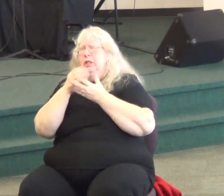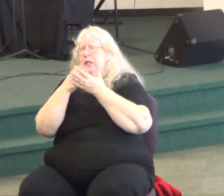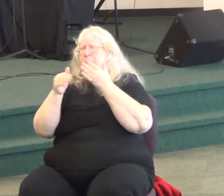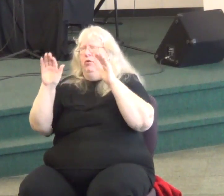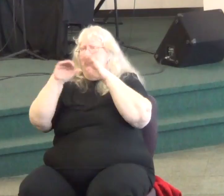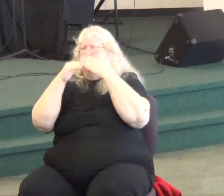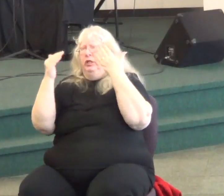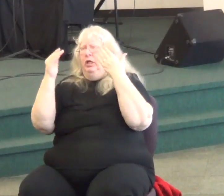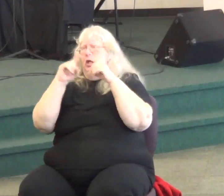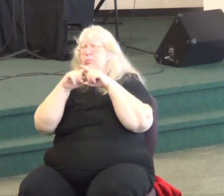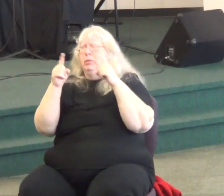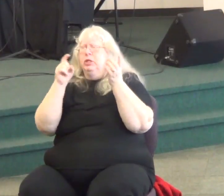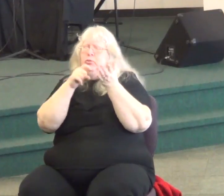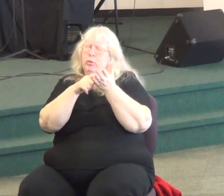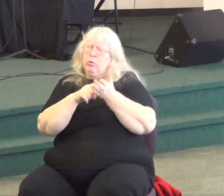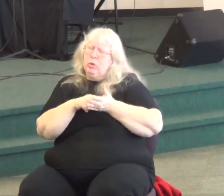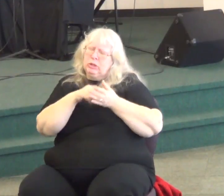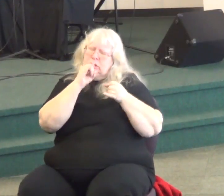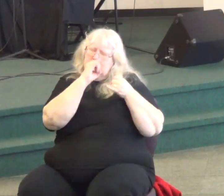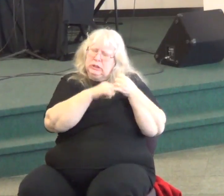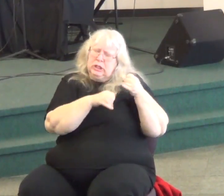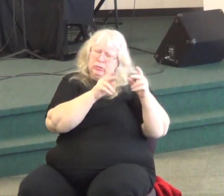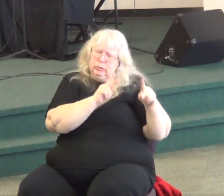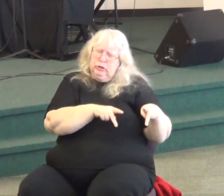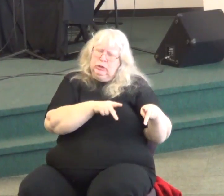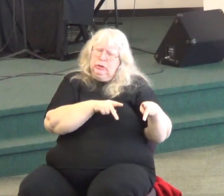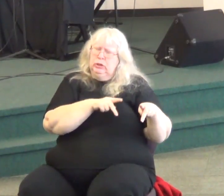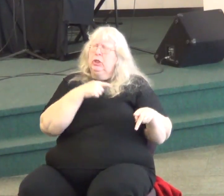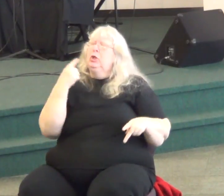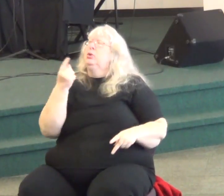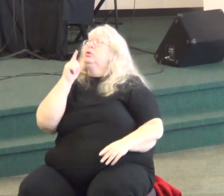are. And only you know who he or she is.